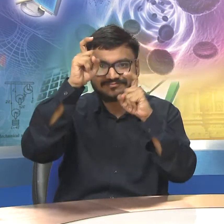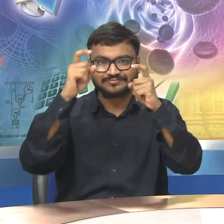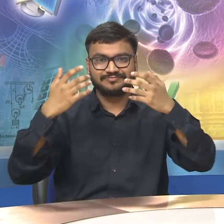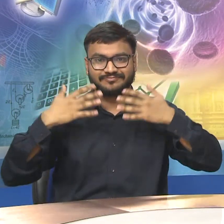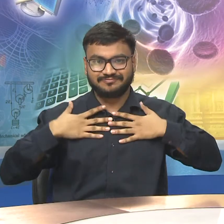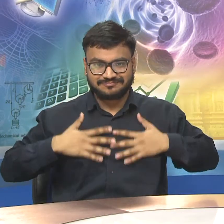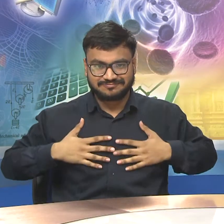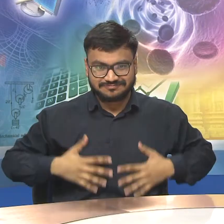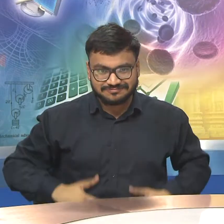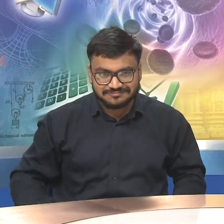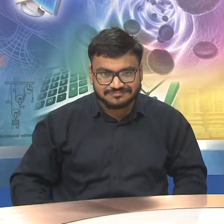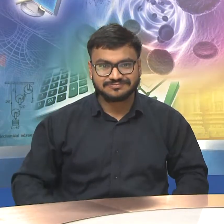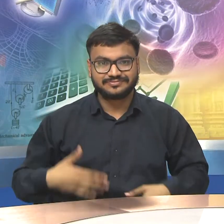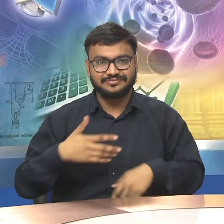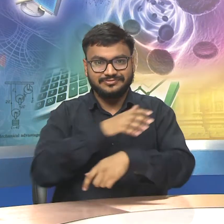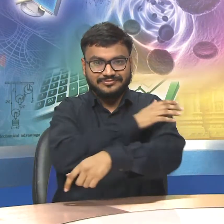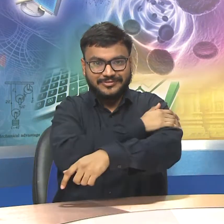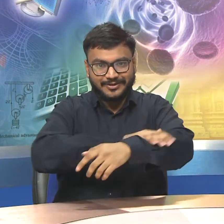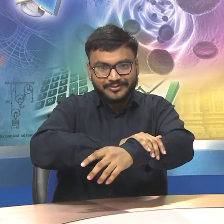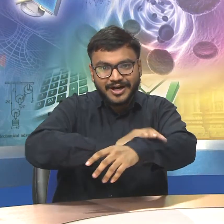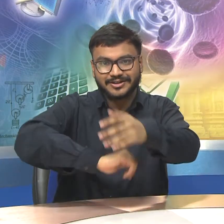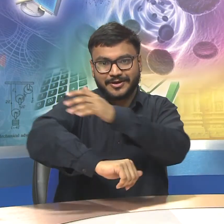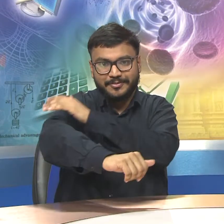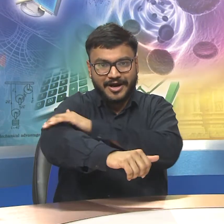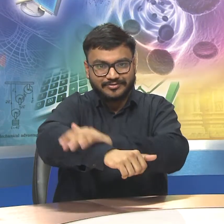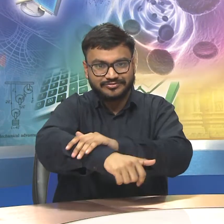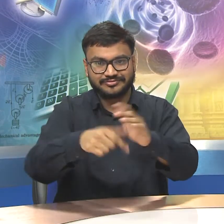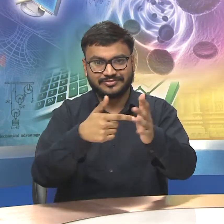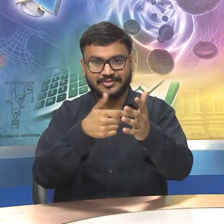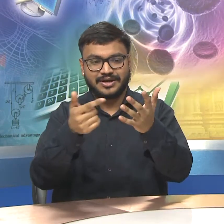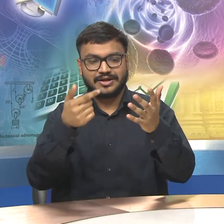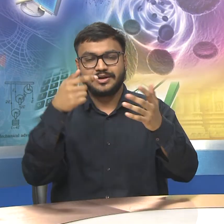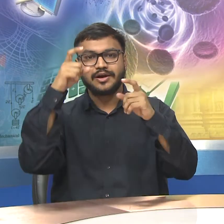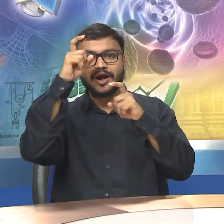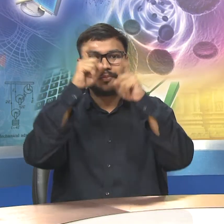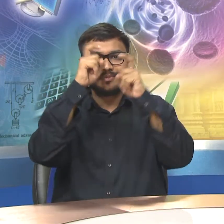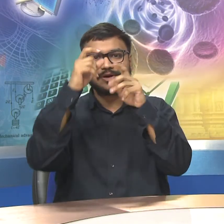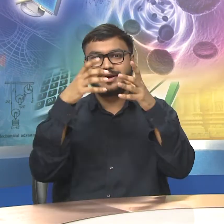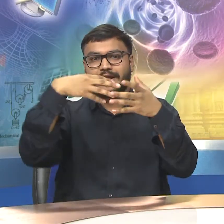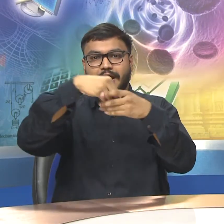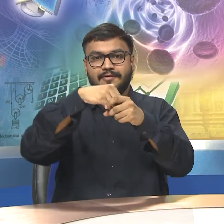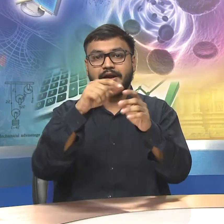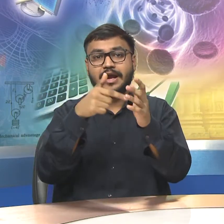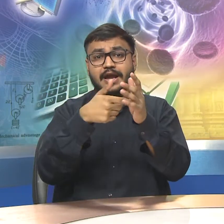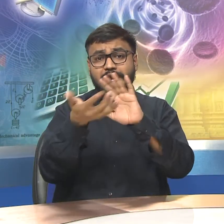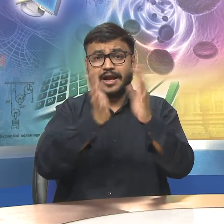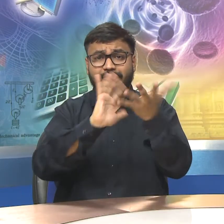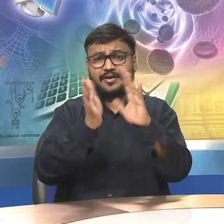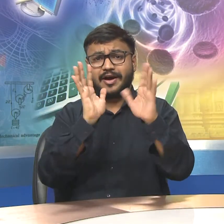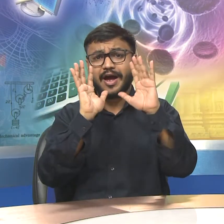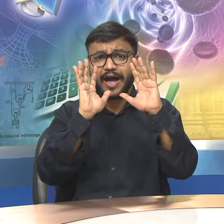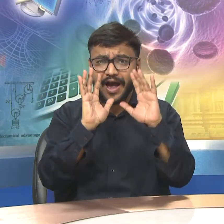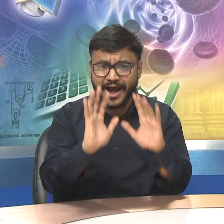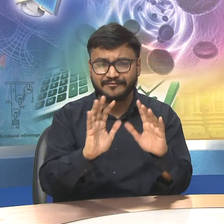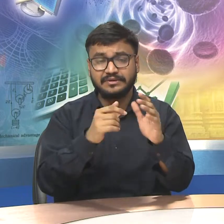We also need the face and or the upper body so that the sign is completed.